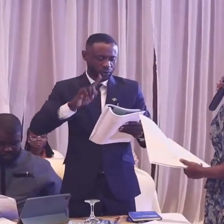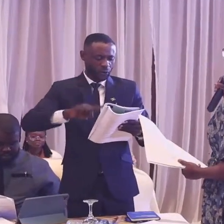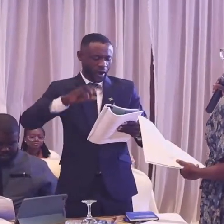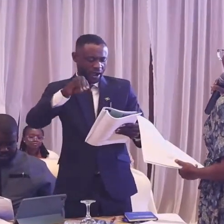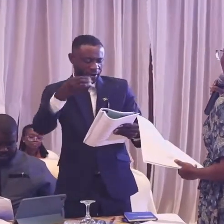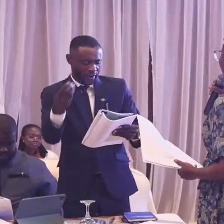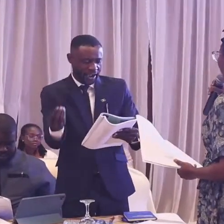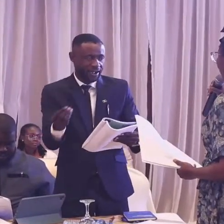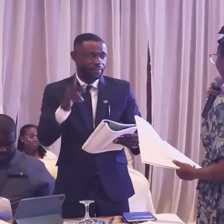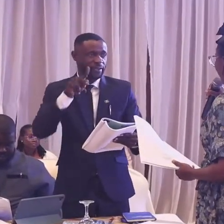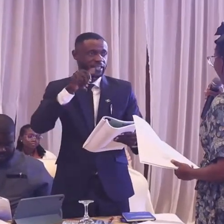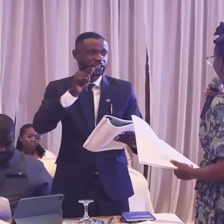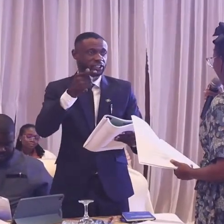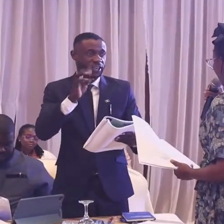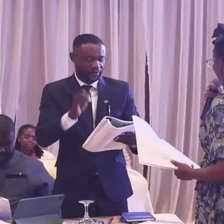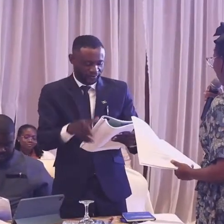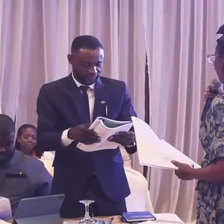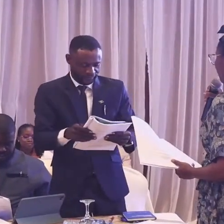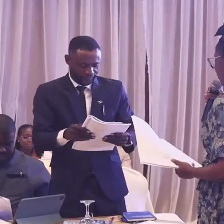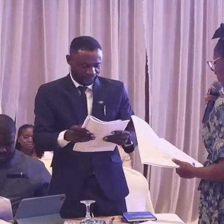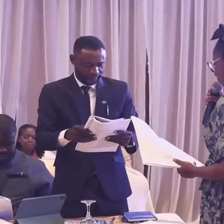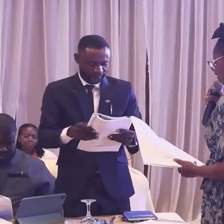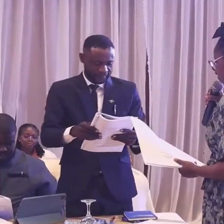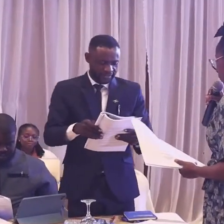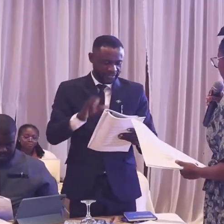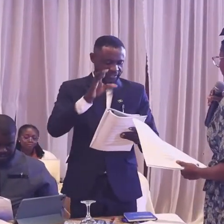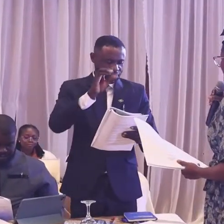to other passengers.